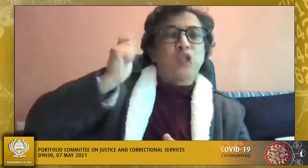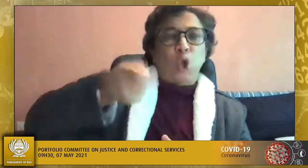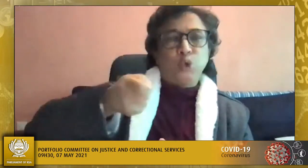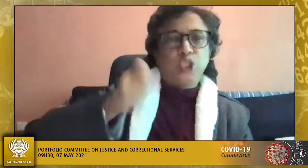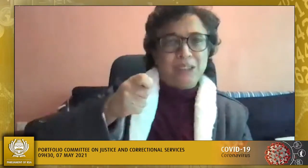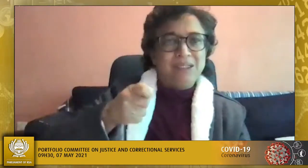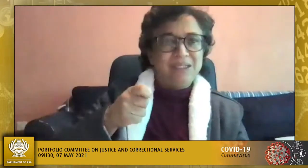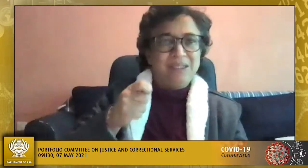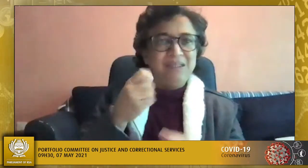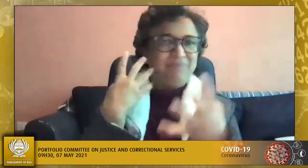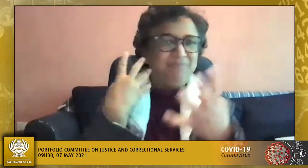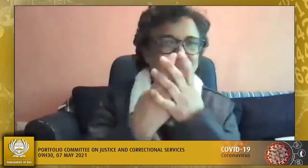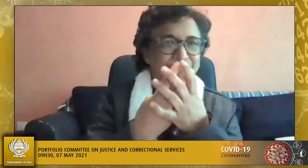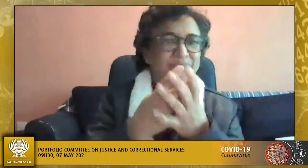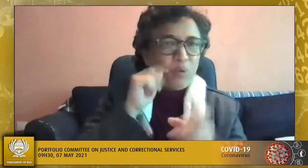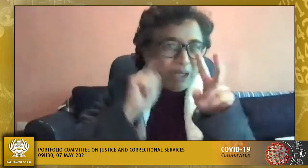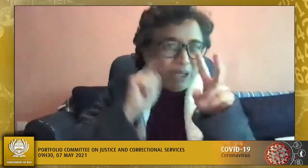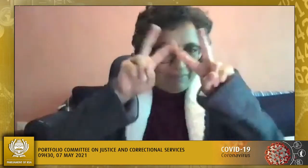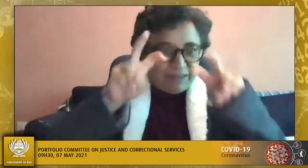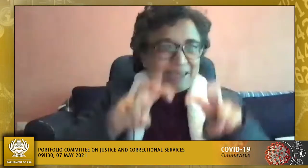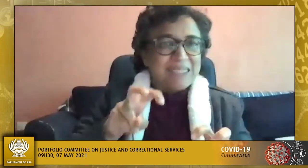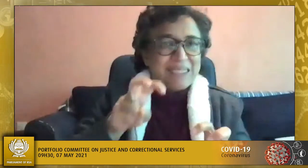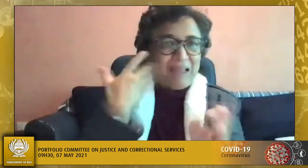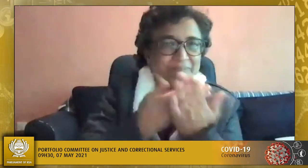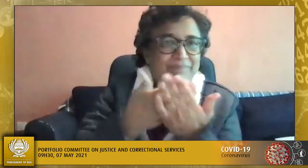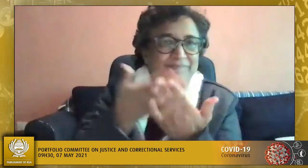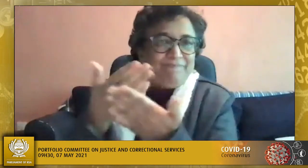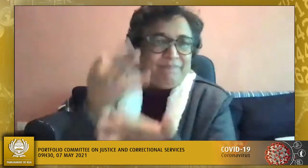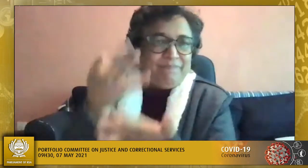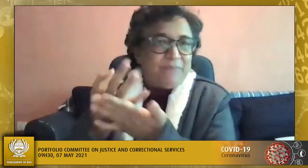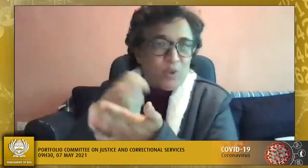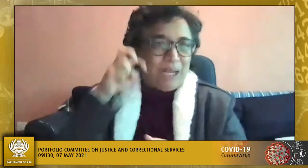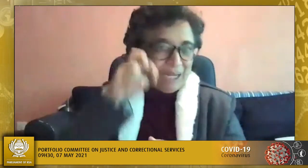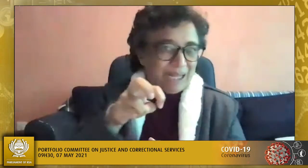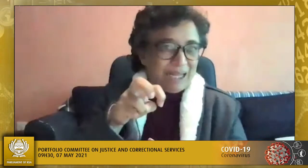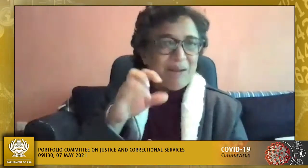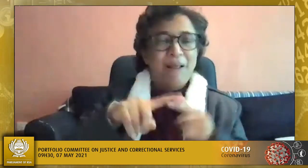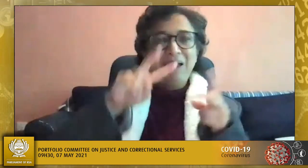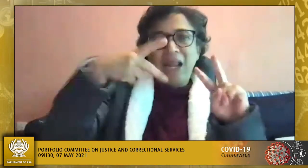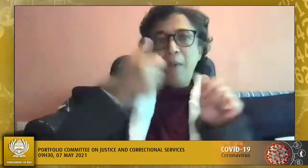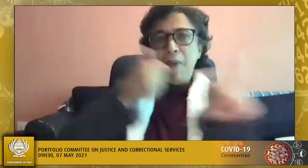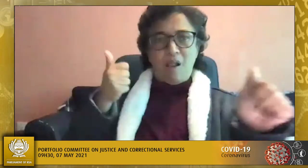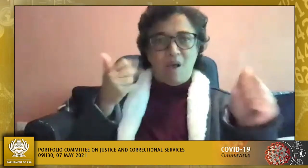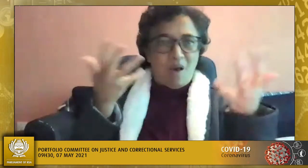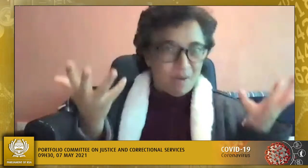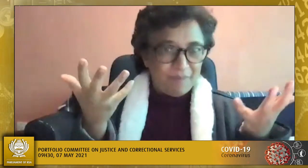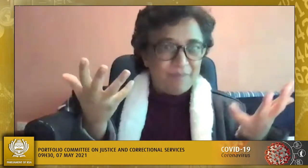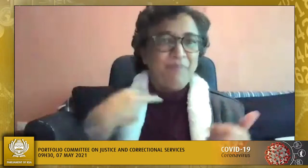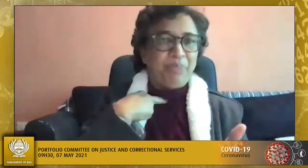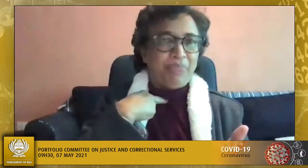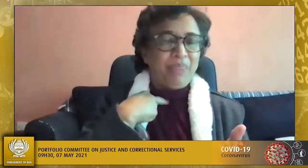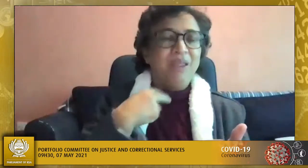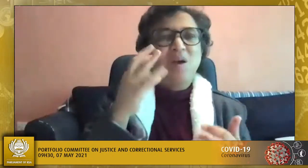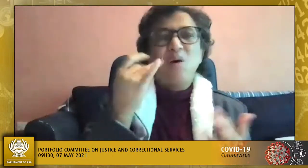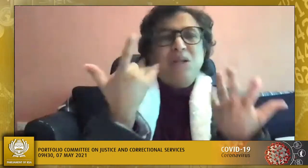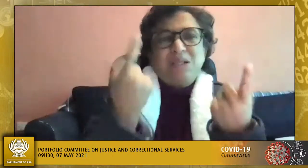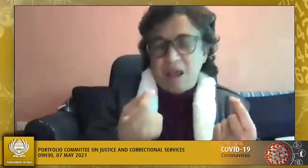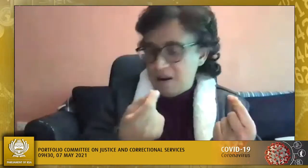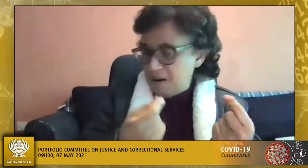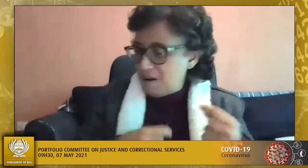gender-based violence prosecutions as well and and the testing needs to be available for that as evidence